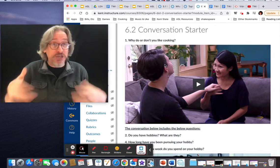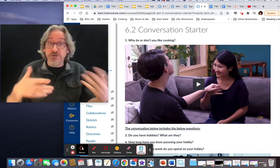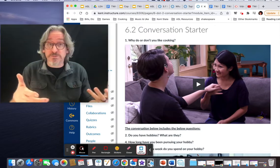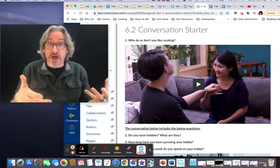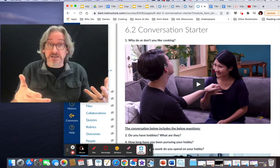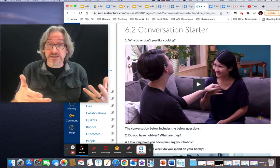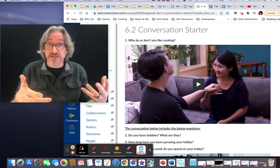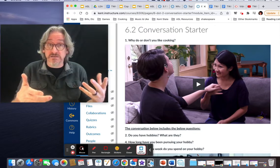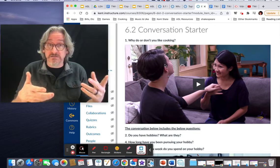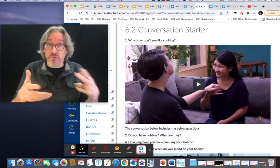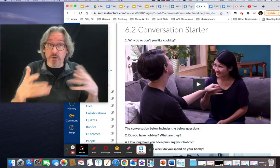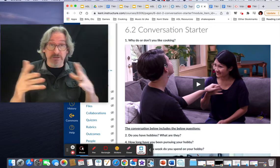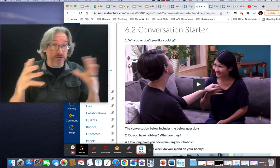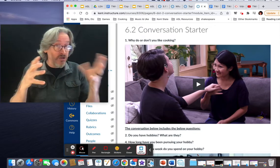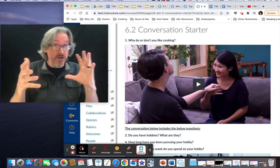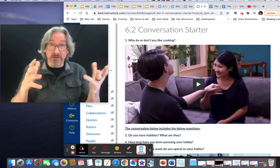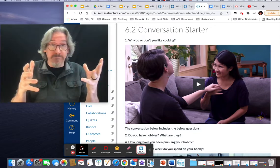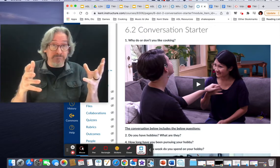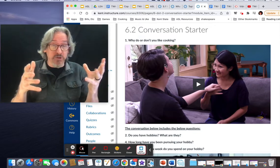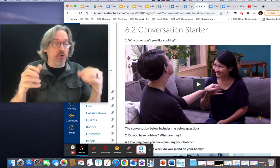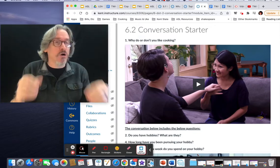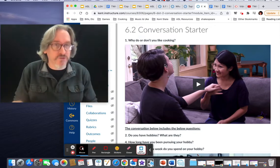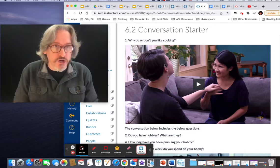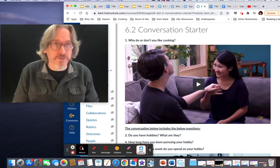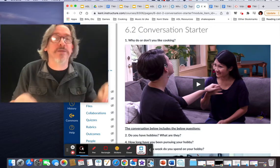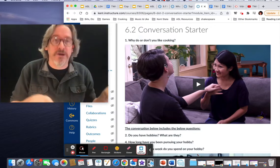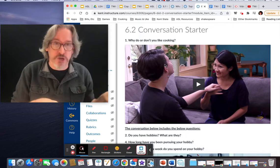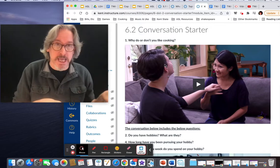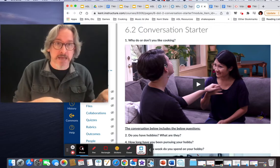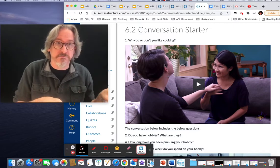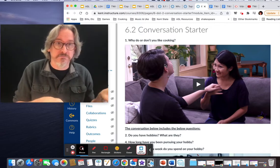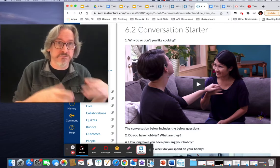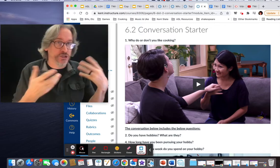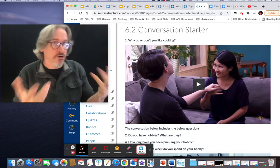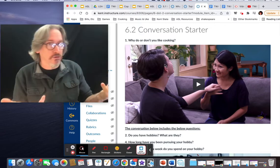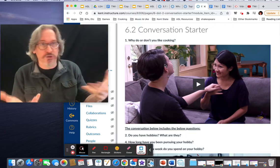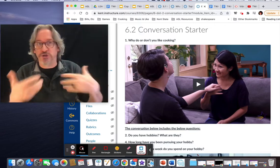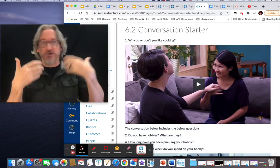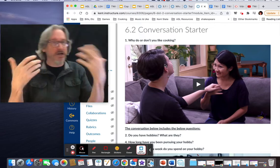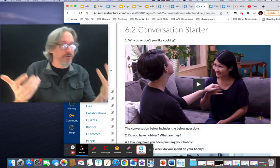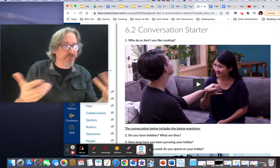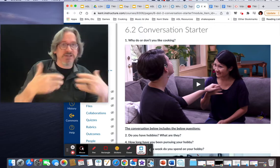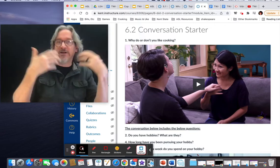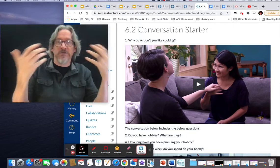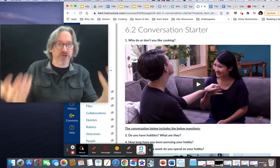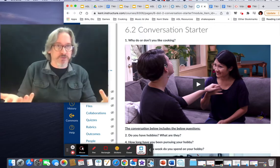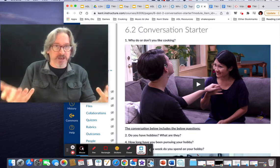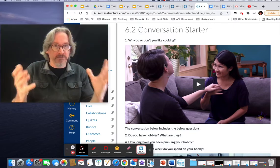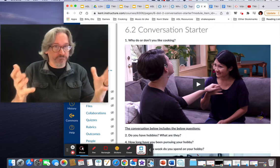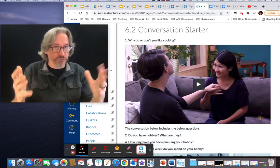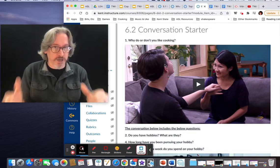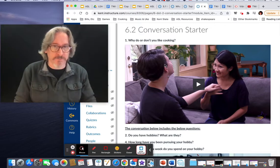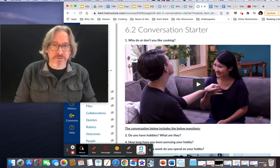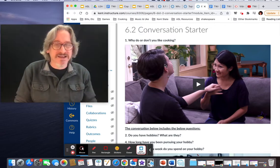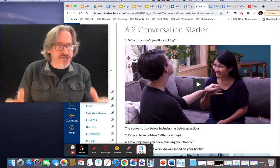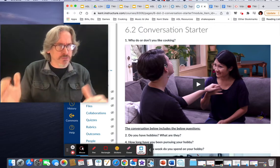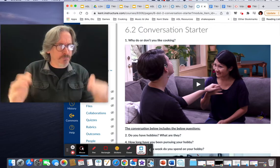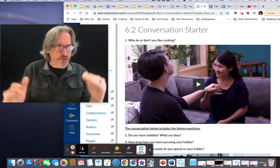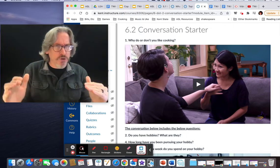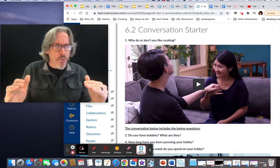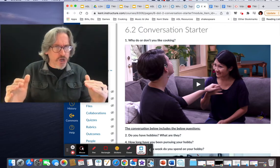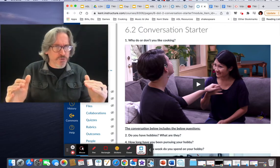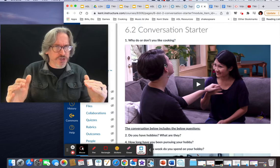she responds with, the more often you do it, the better you get. So you should try to do it every day or every other day. Okay.